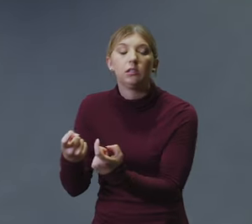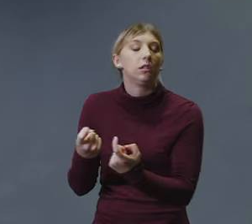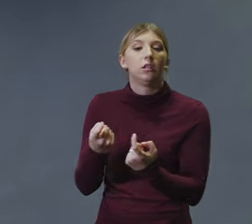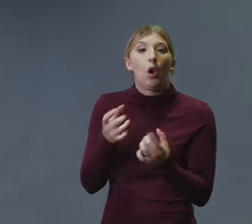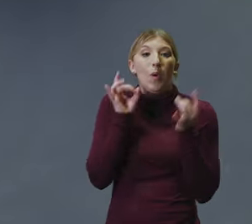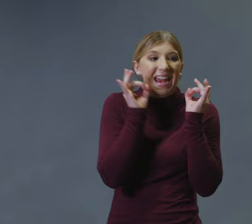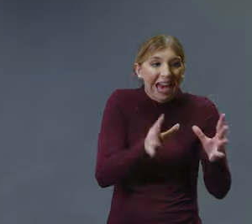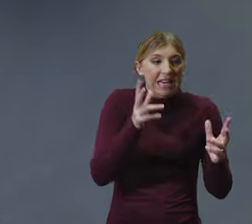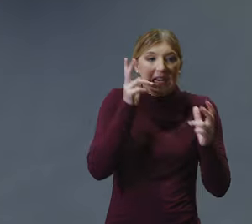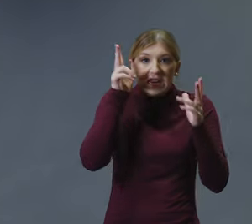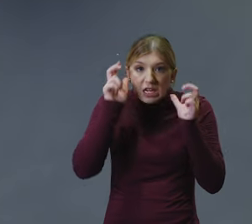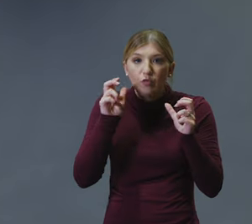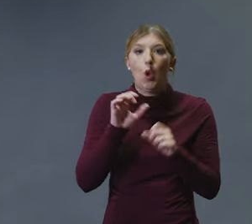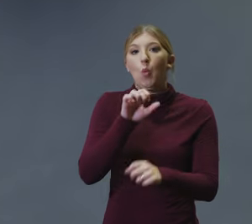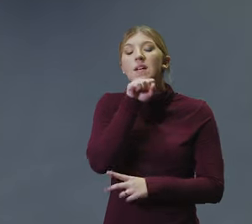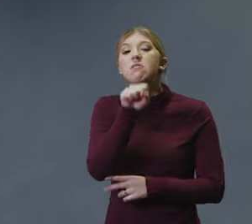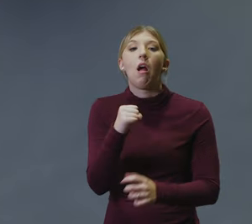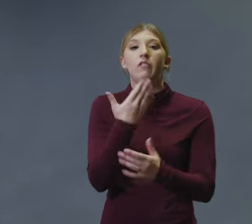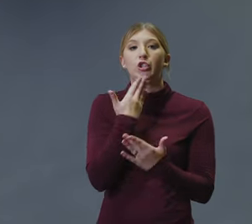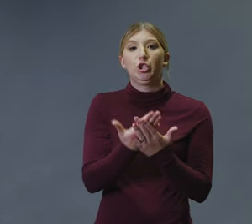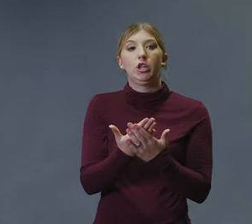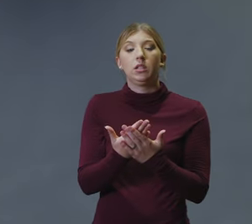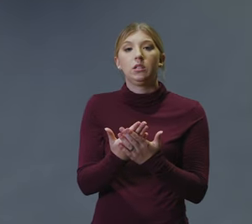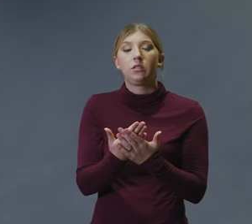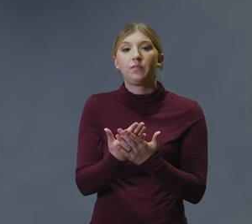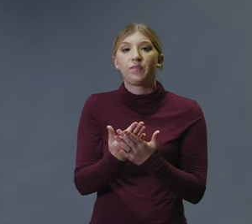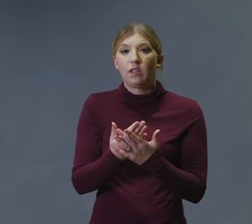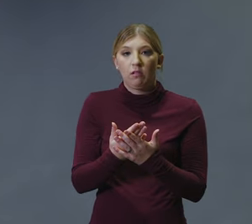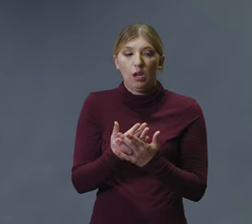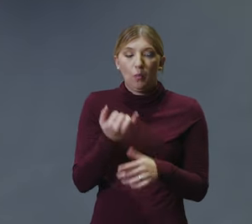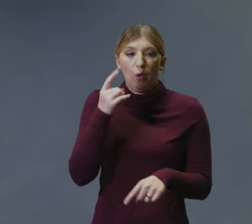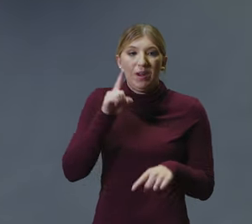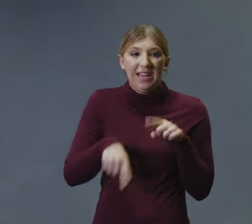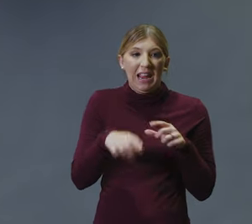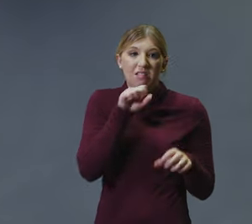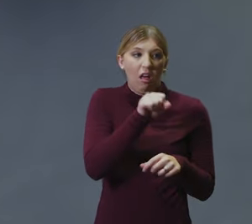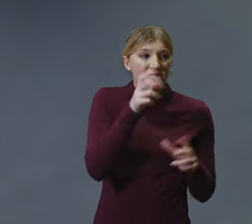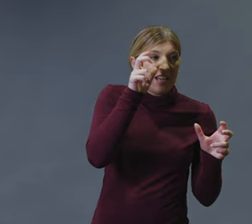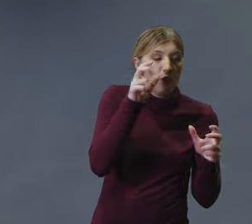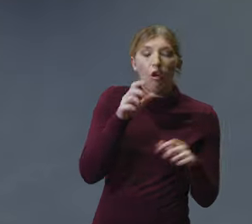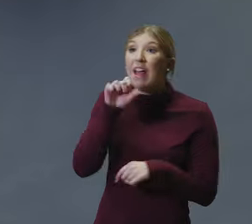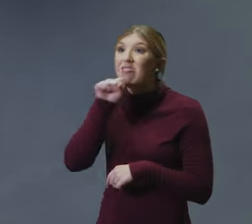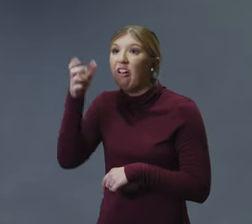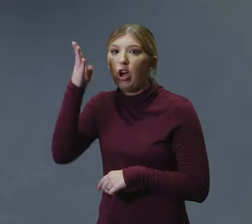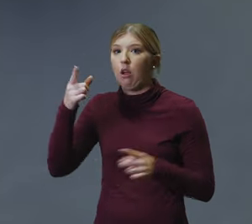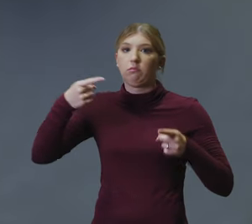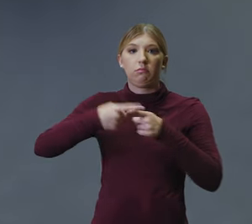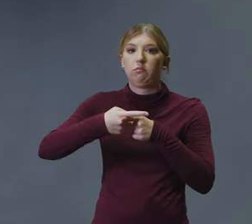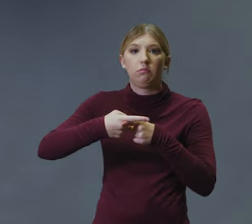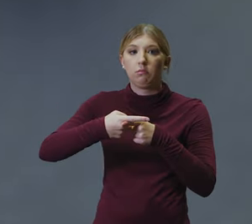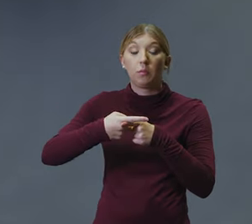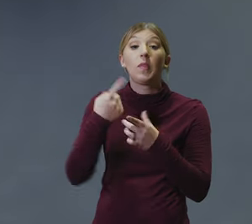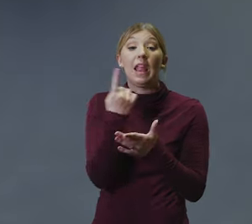hate evil and love good. We cannot love evil, but then say that we love God too. Last weekend, when I was